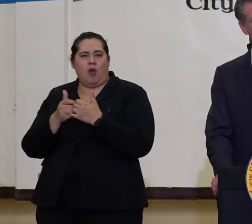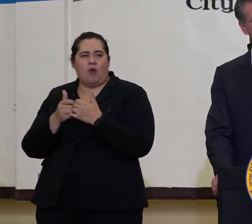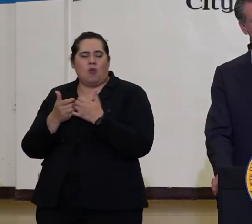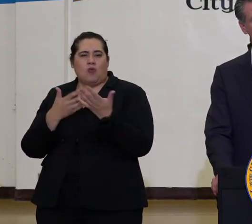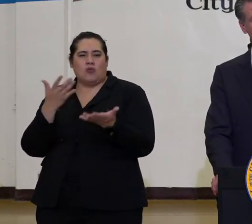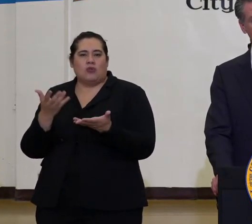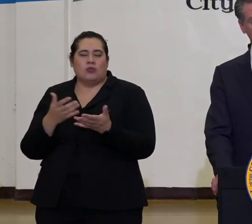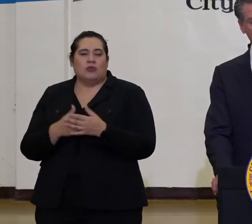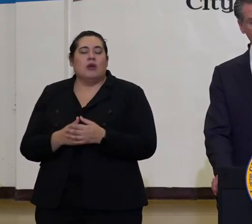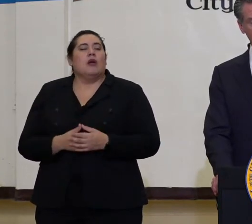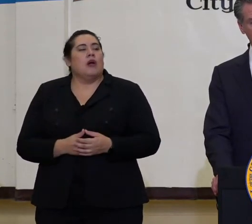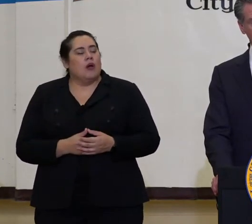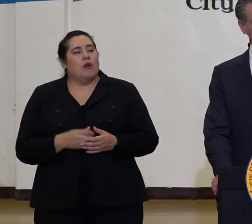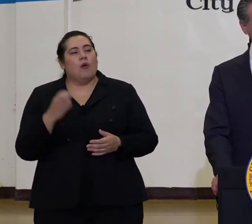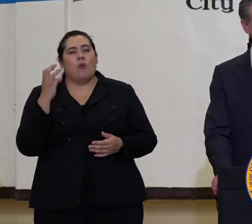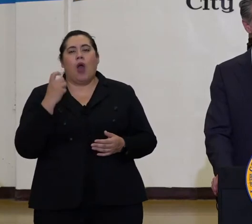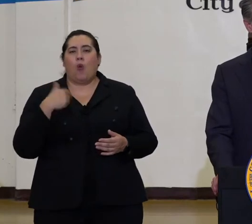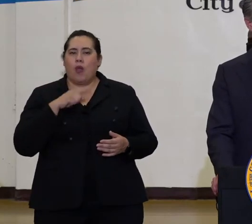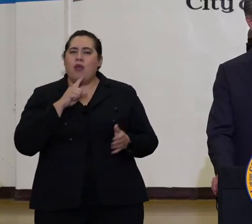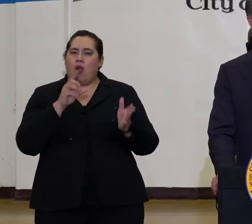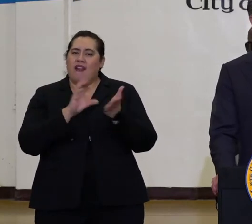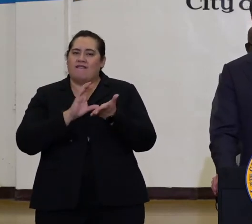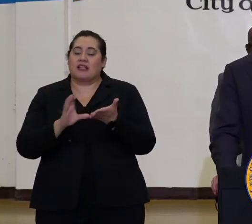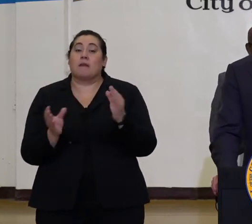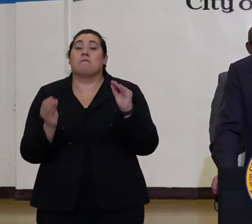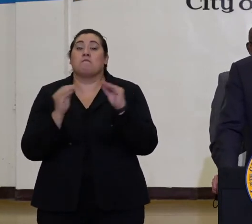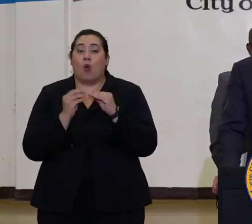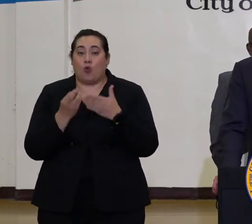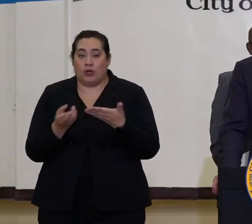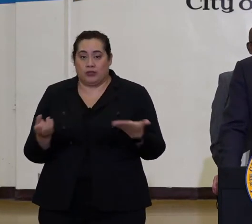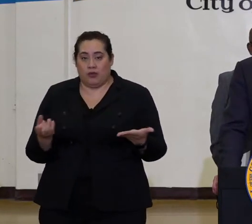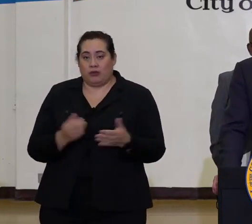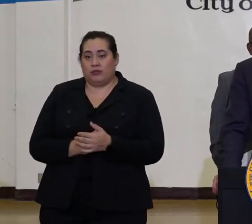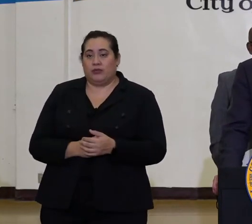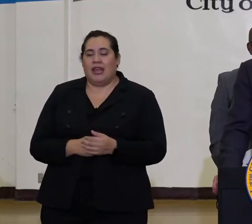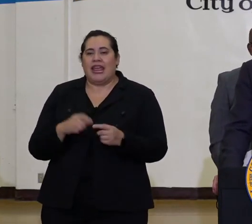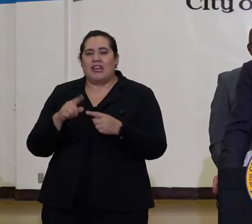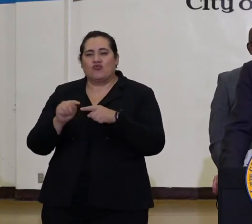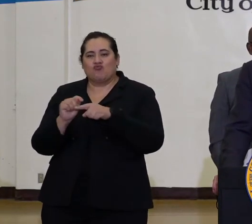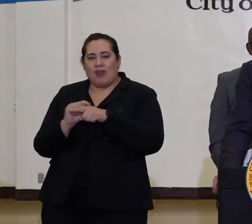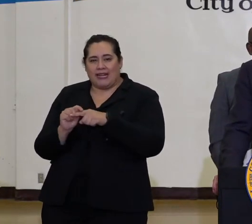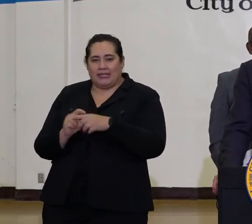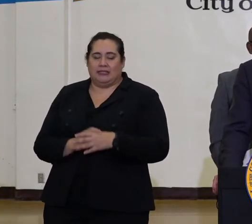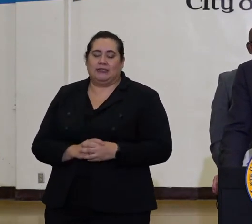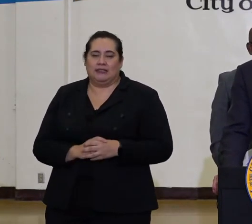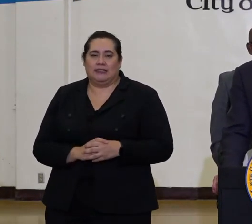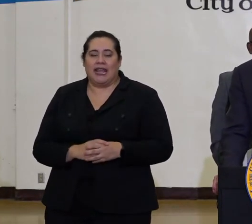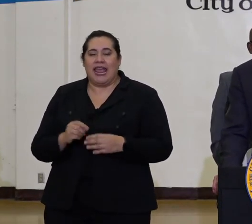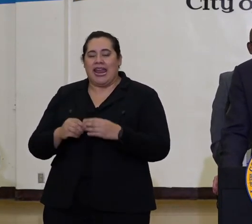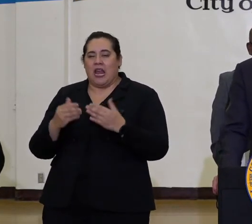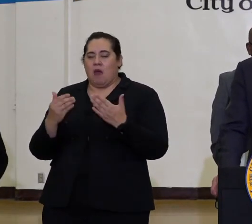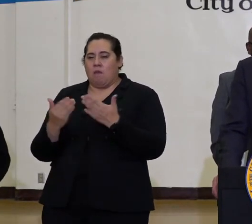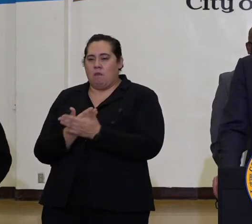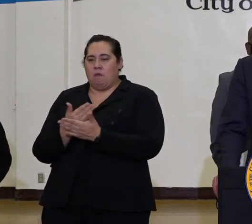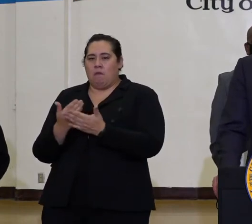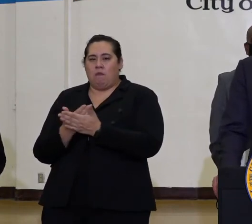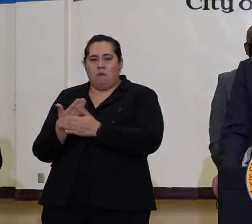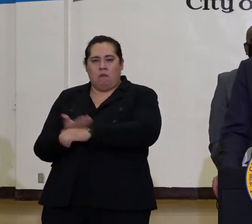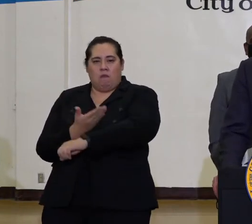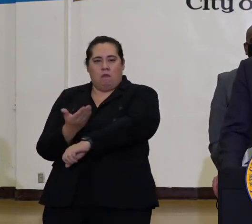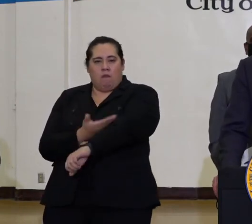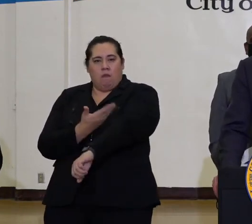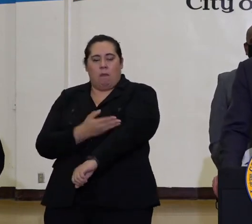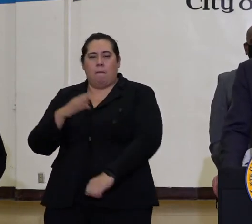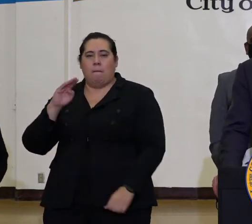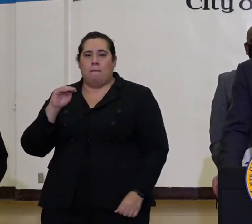often. Well, we're investing more resources in training, in modernizing